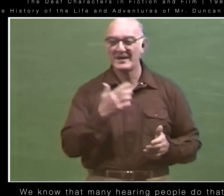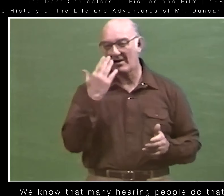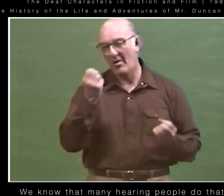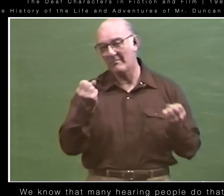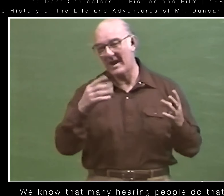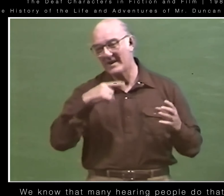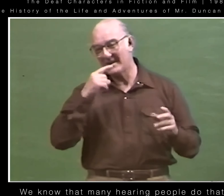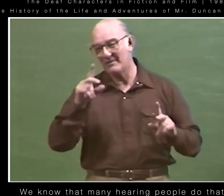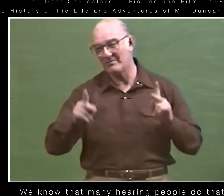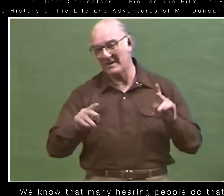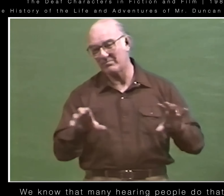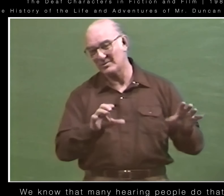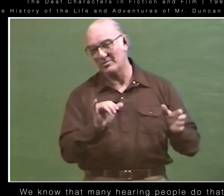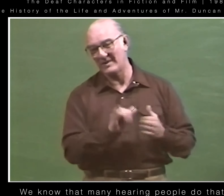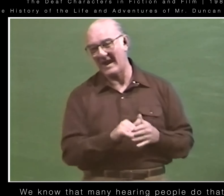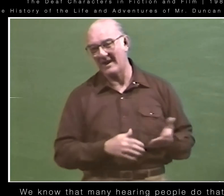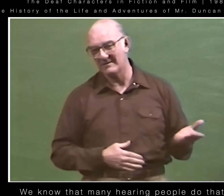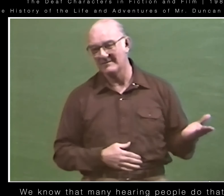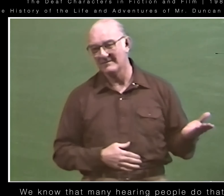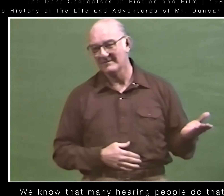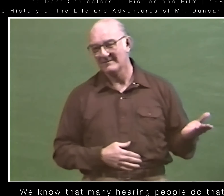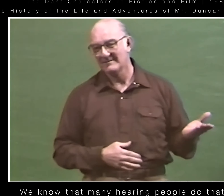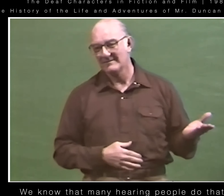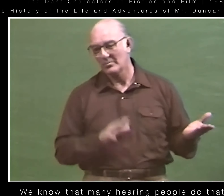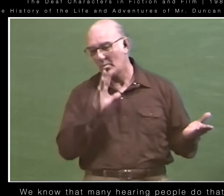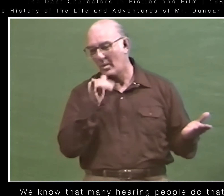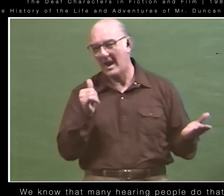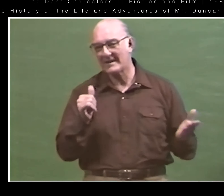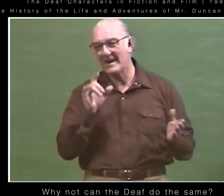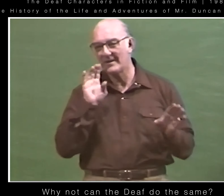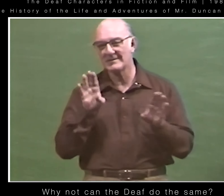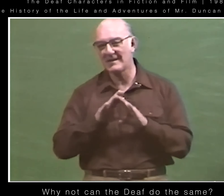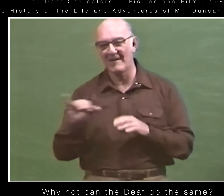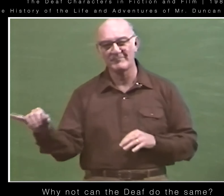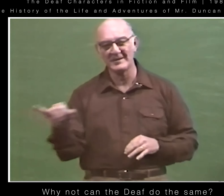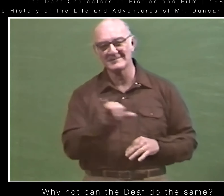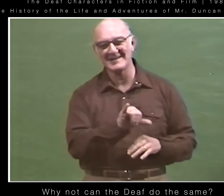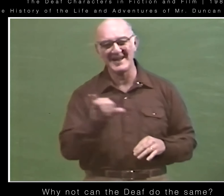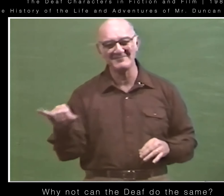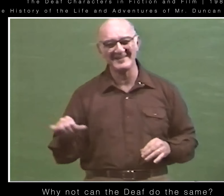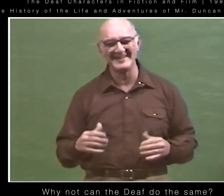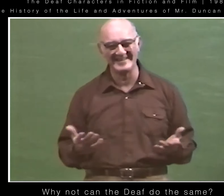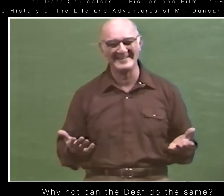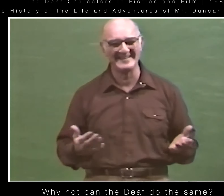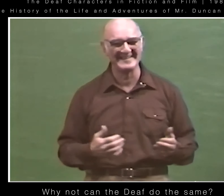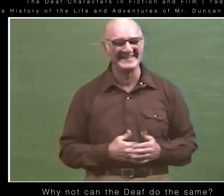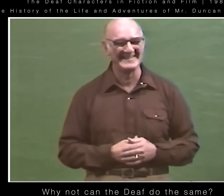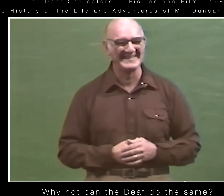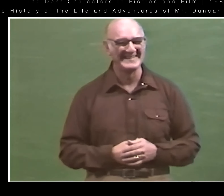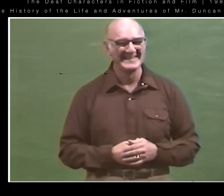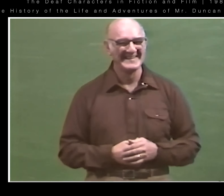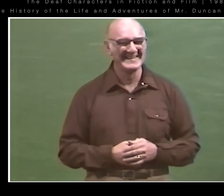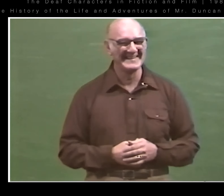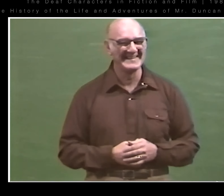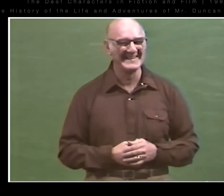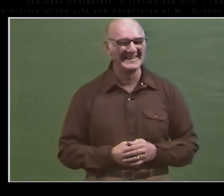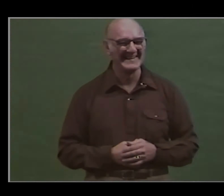know many hearing people do that. Why can't a deaf be the same?